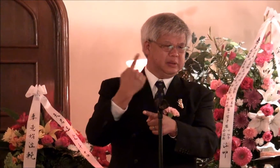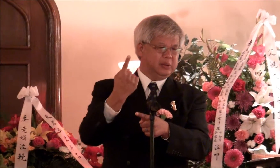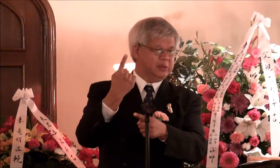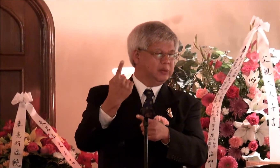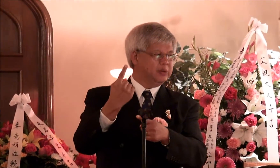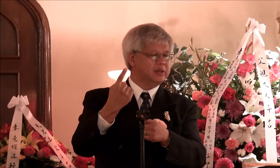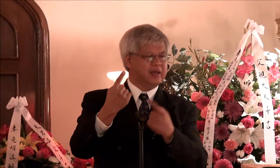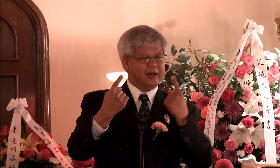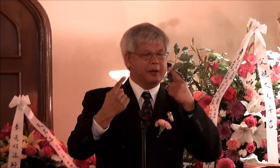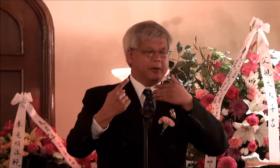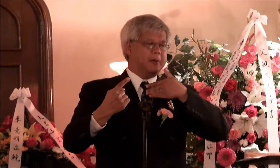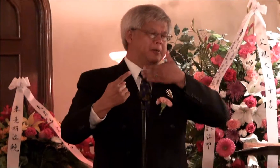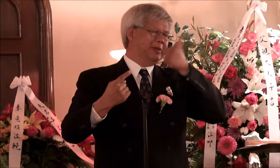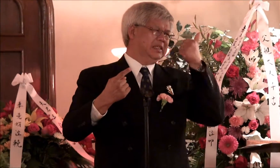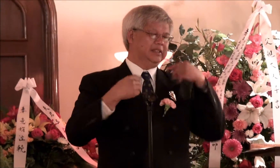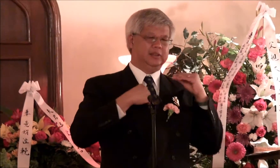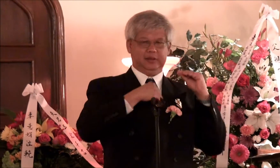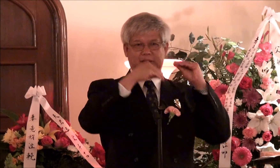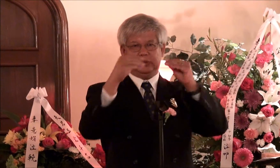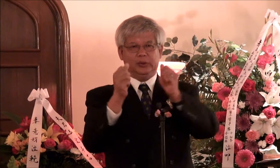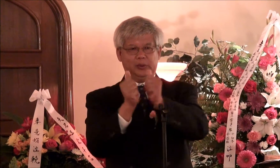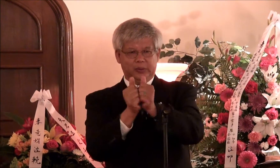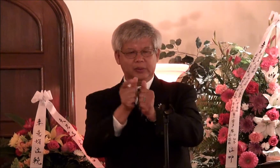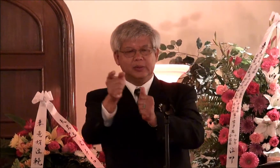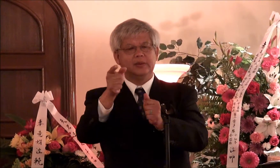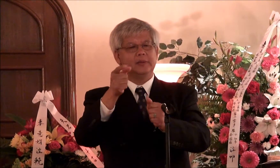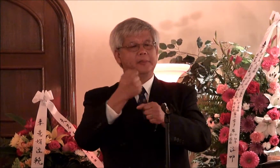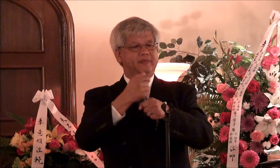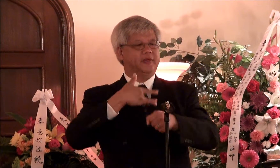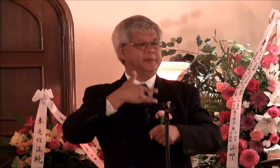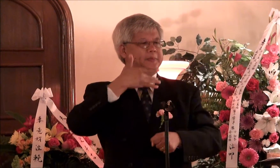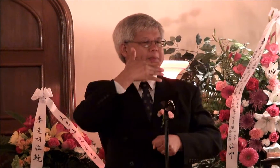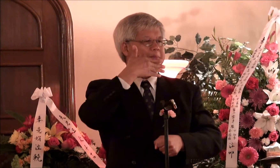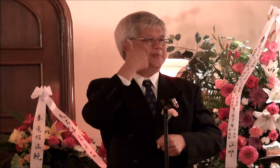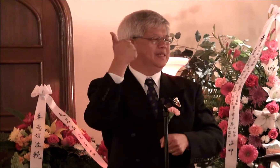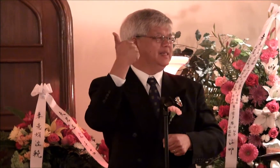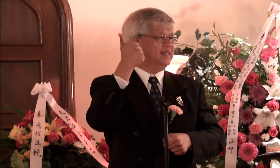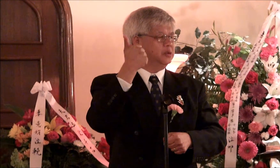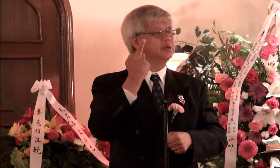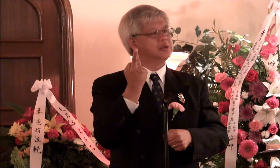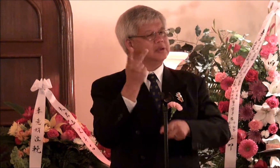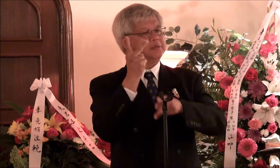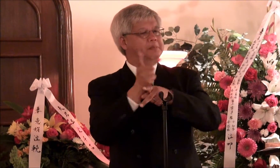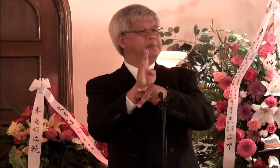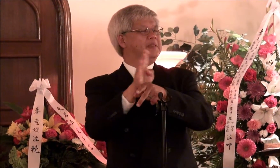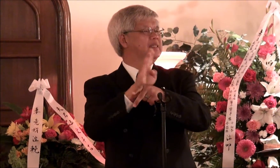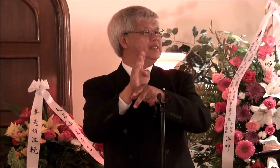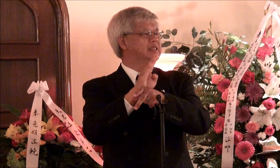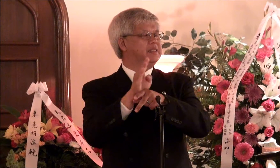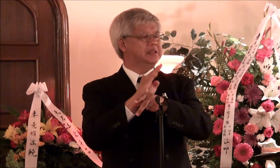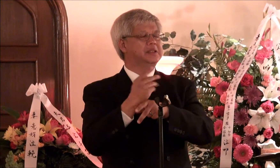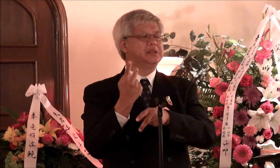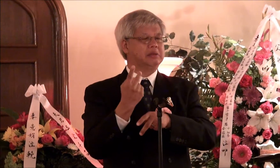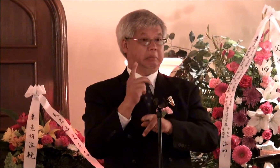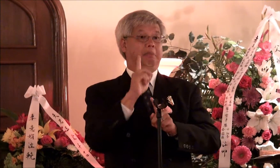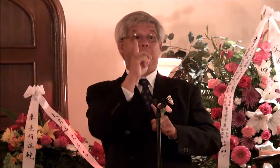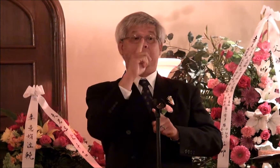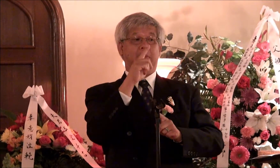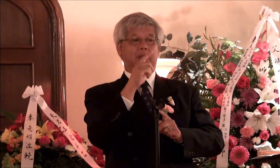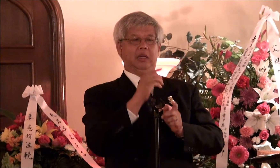seniors. And I thought, well, maybe it would be best if he didn't live alone. So I went there to live with him, to just kind of